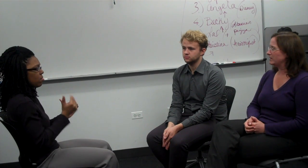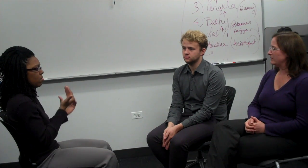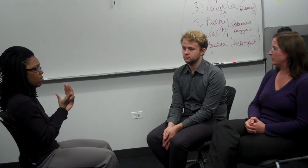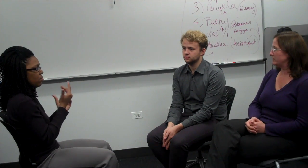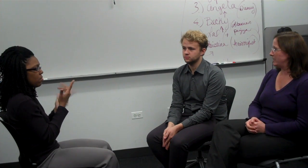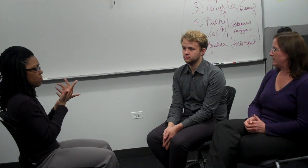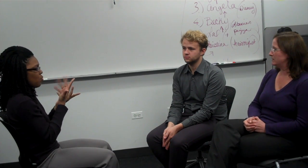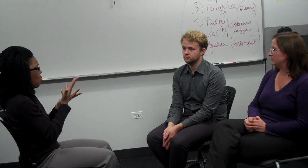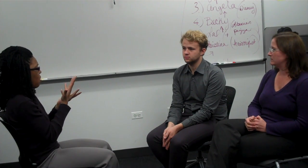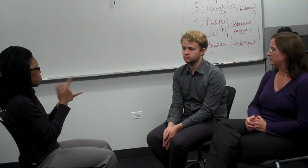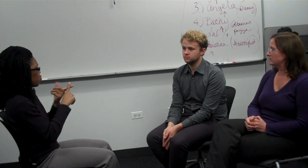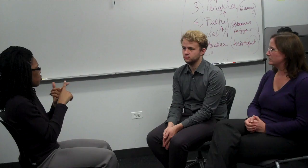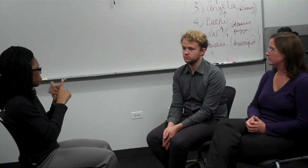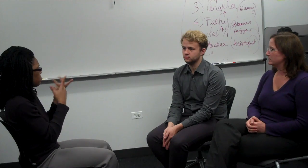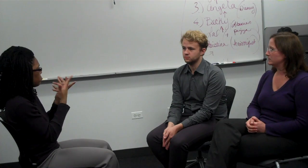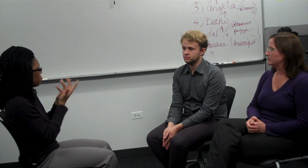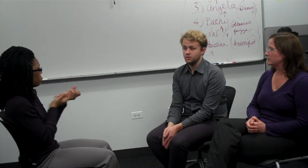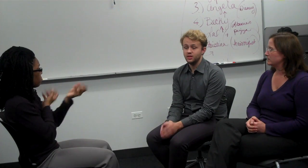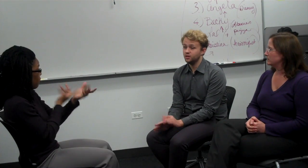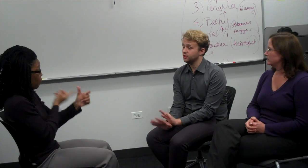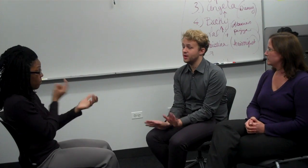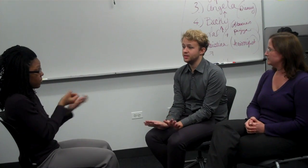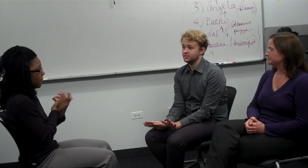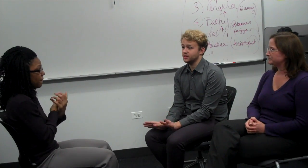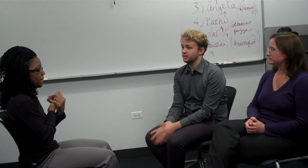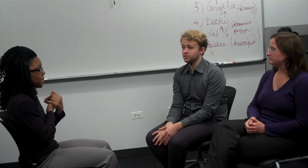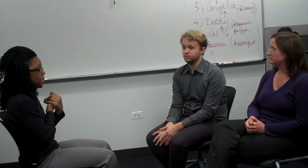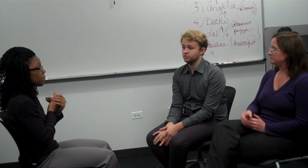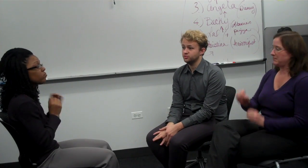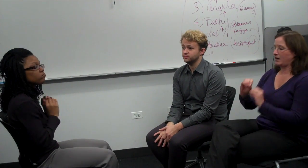What level are they? They don't know any sign language.